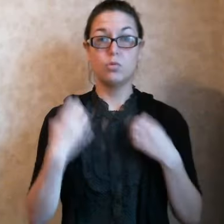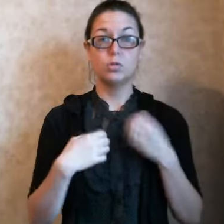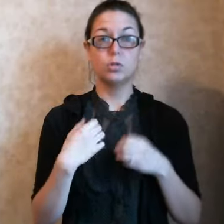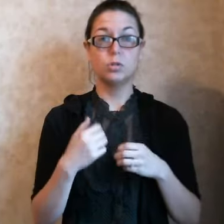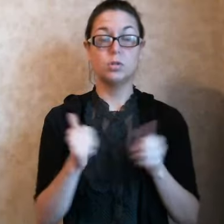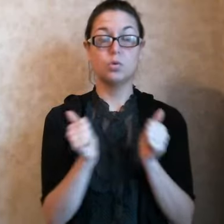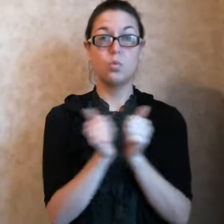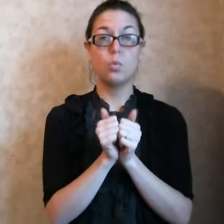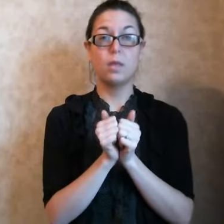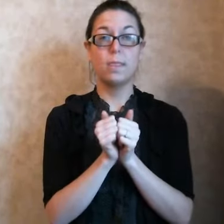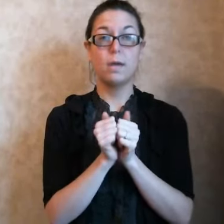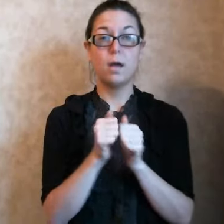of